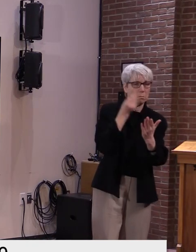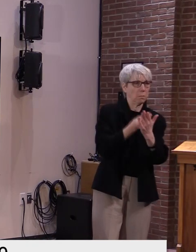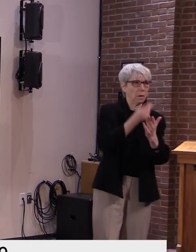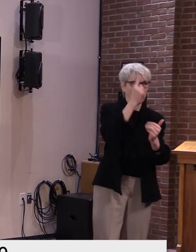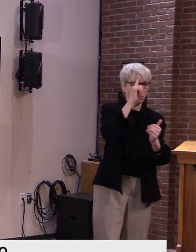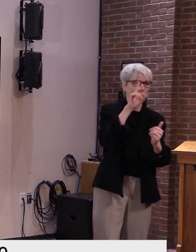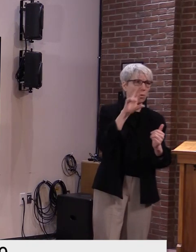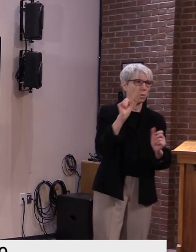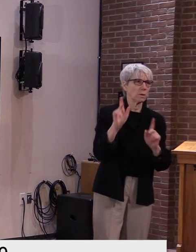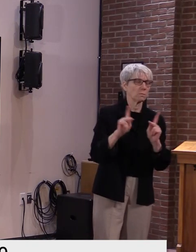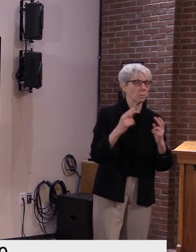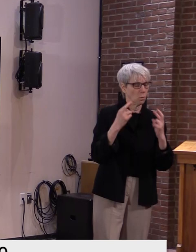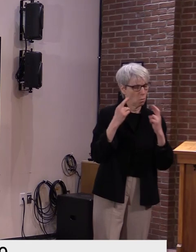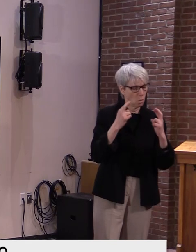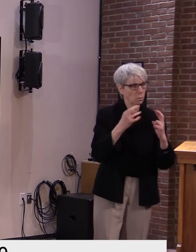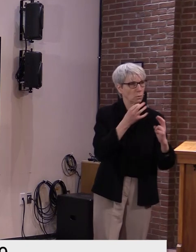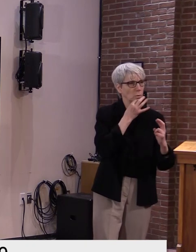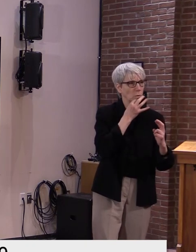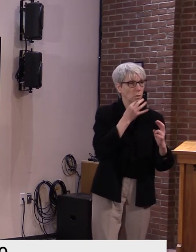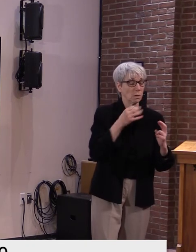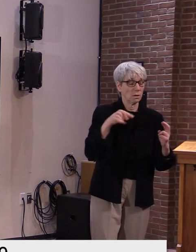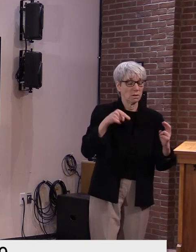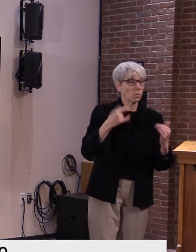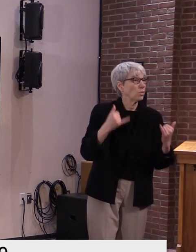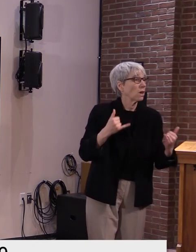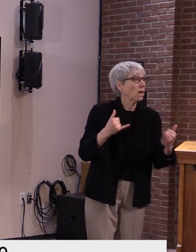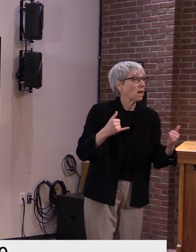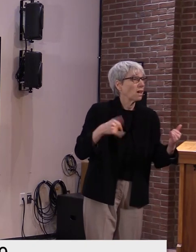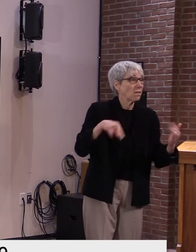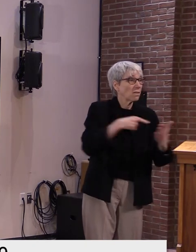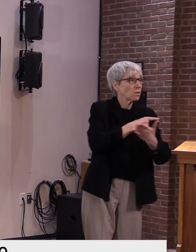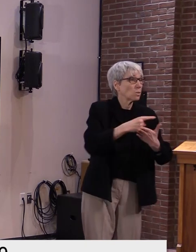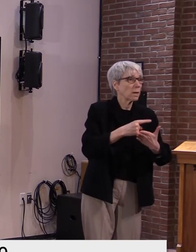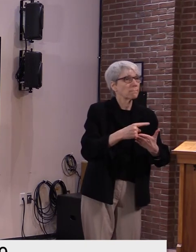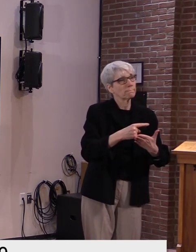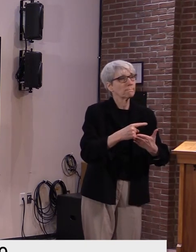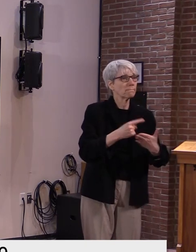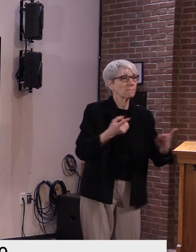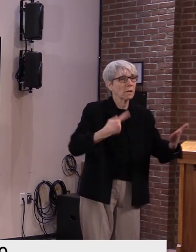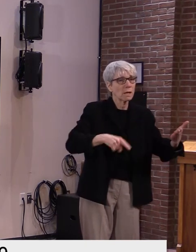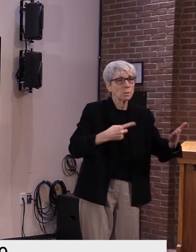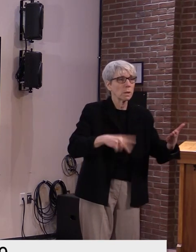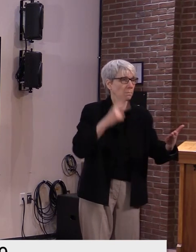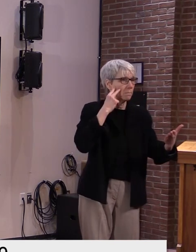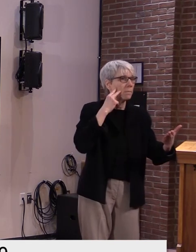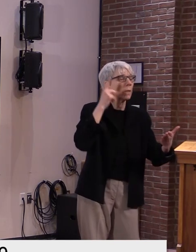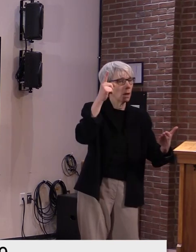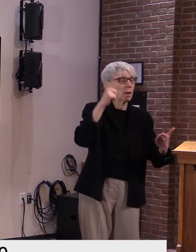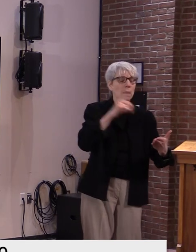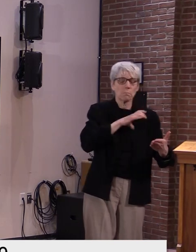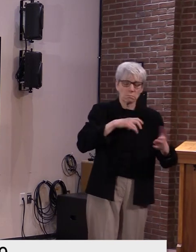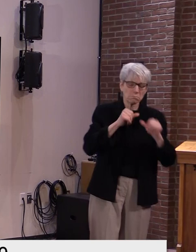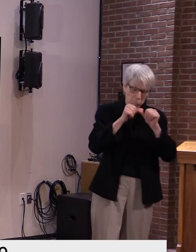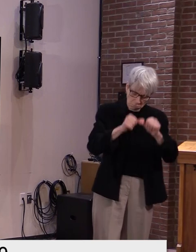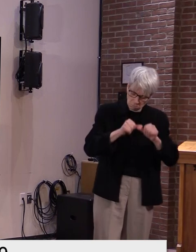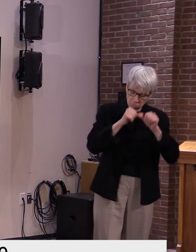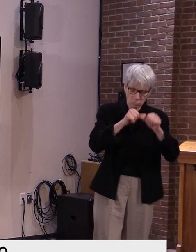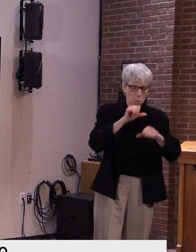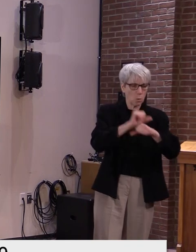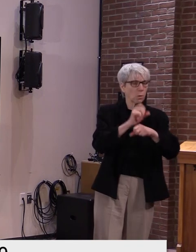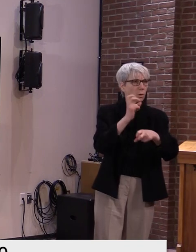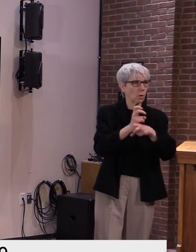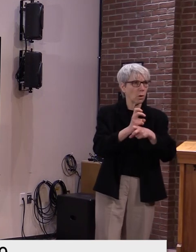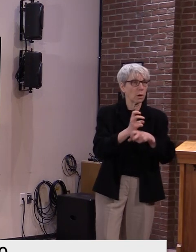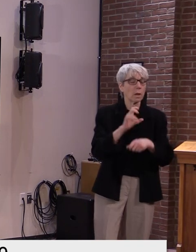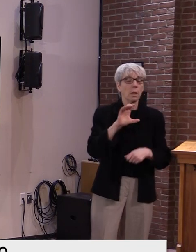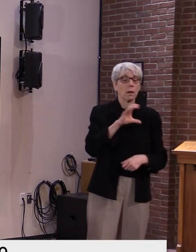couple of weeks. It may not be today, this week, but they're working at it. I know Congressman Welch, we